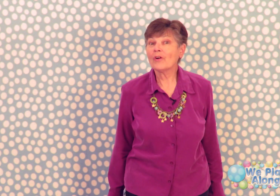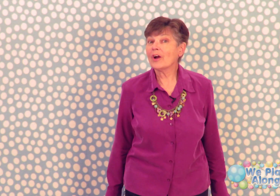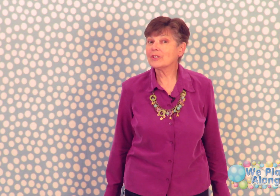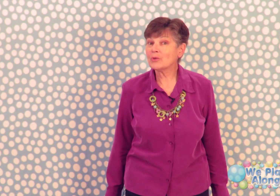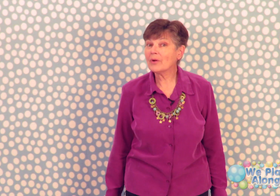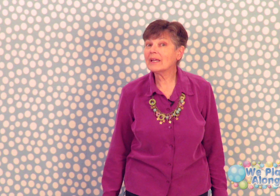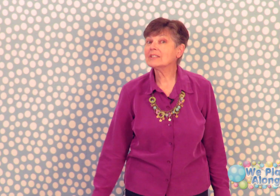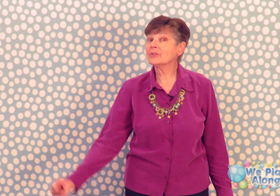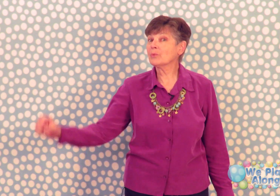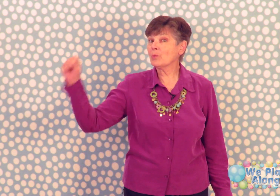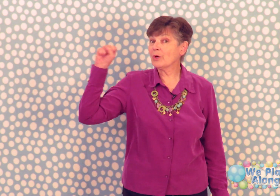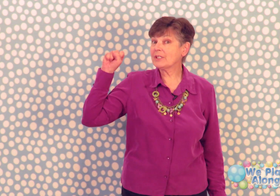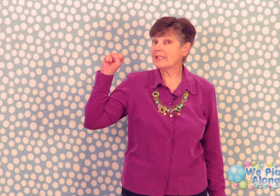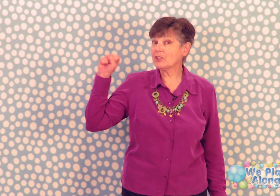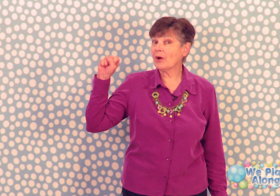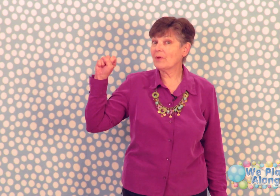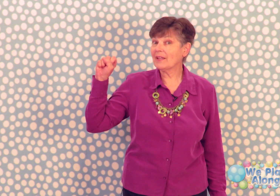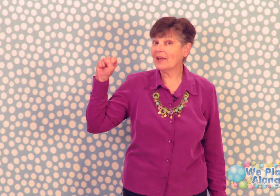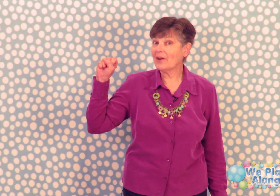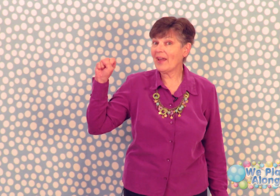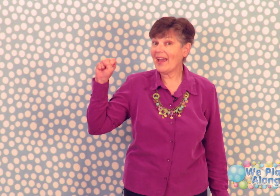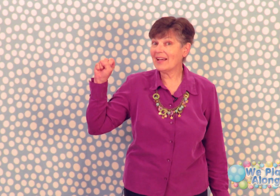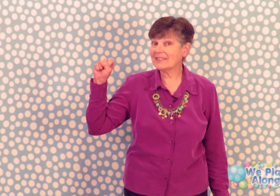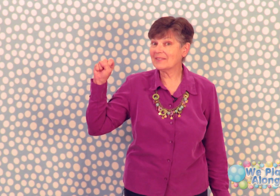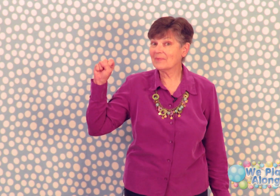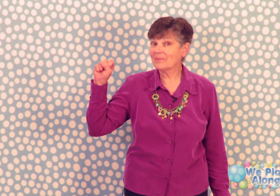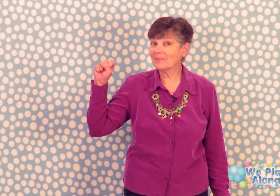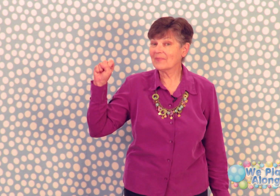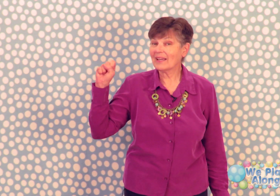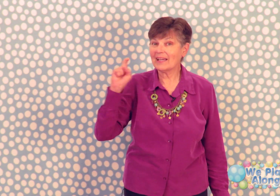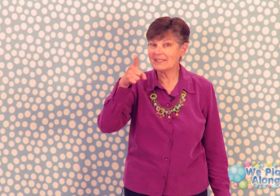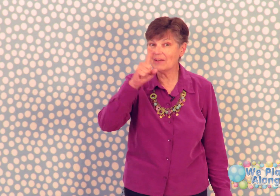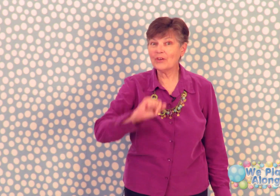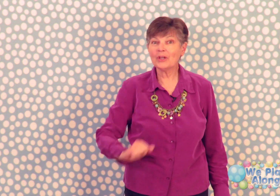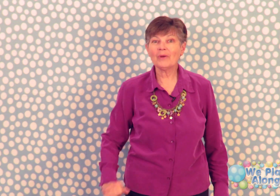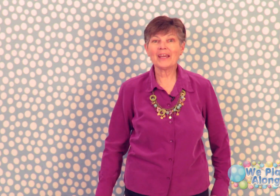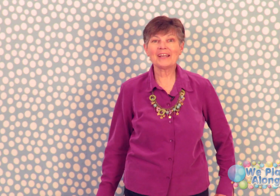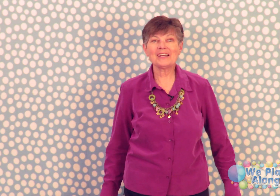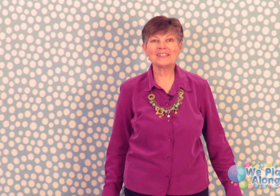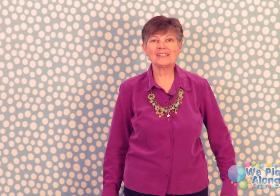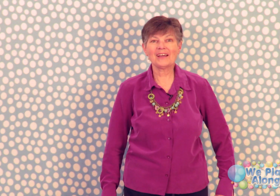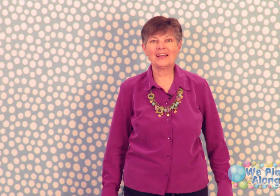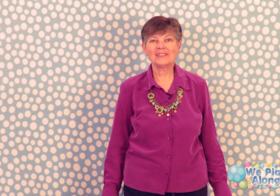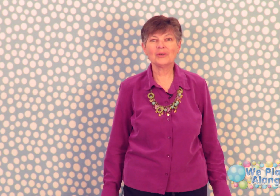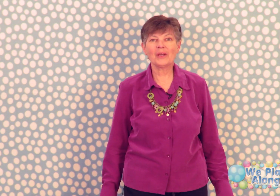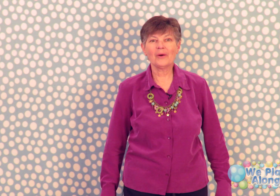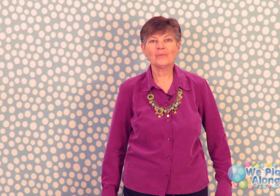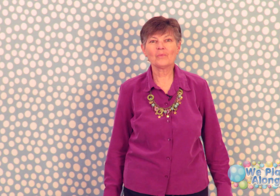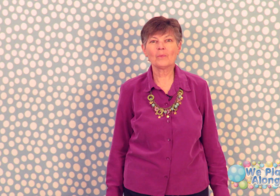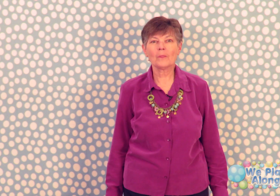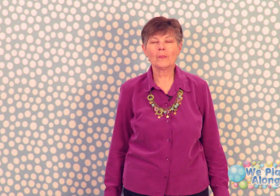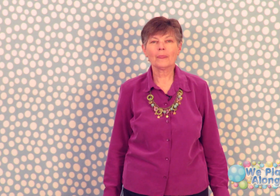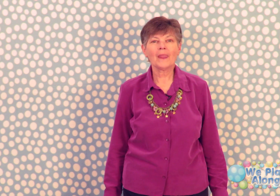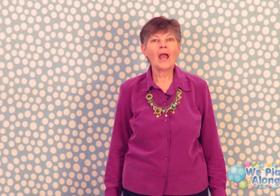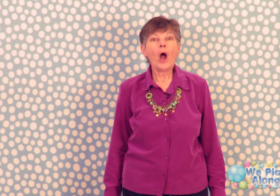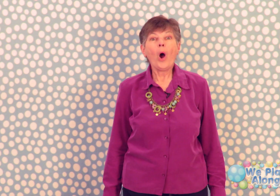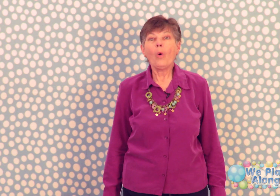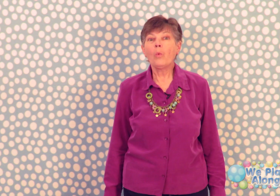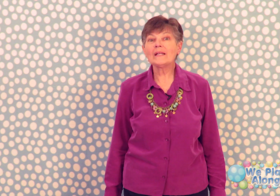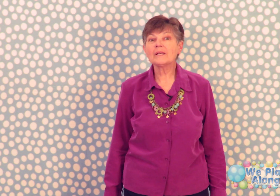our story with words that start with the letter S? Okay, see if you can recognize the signs. Here we go. Once